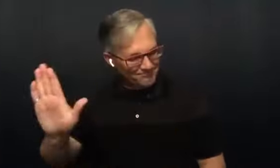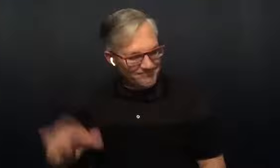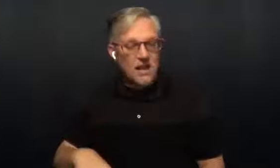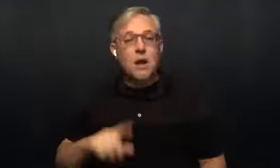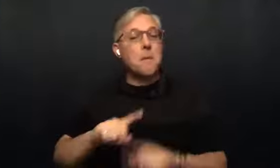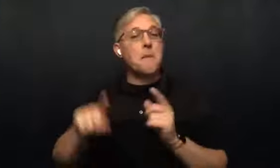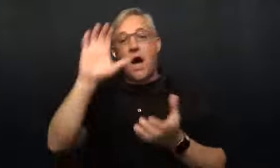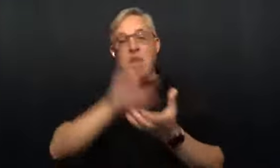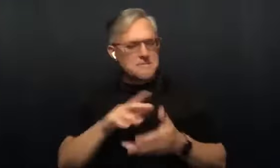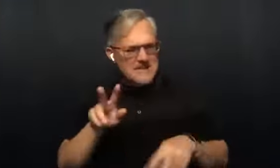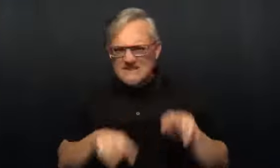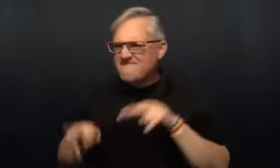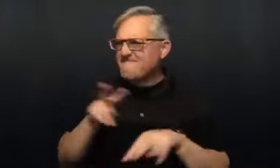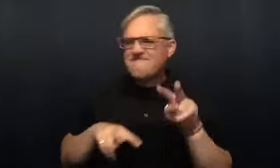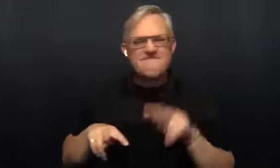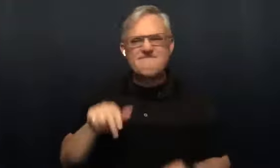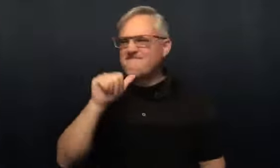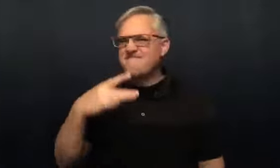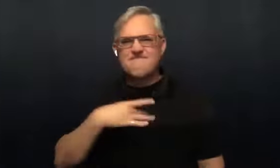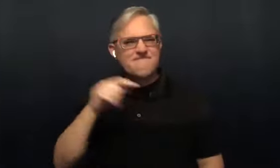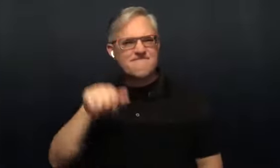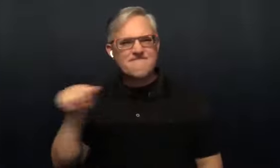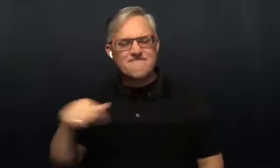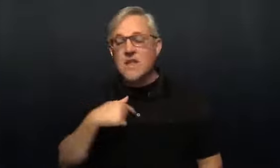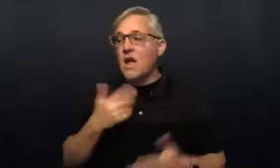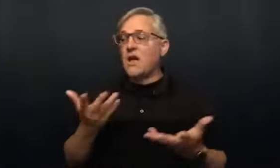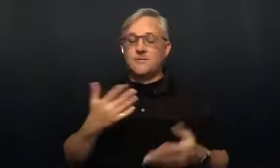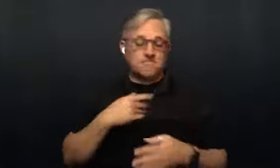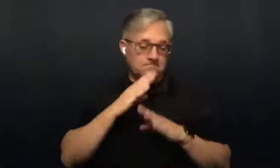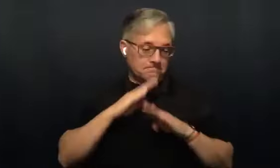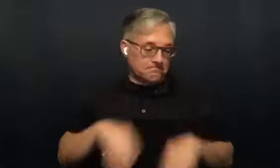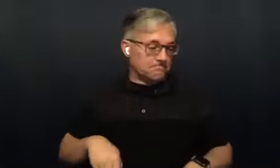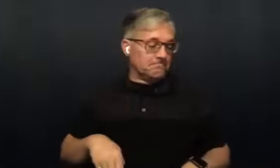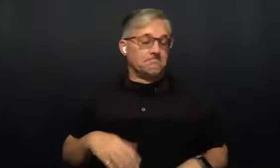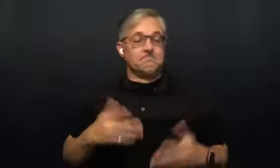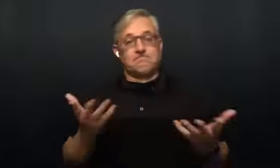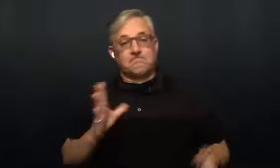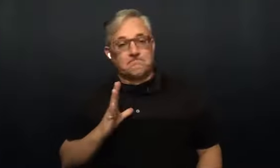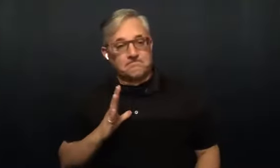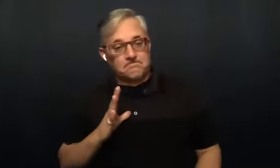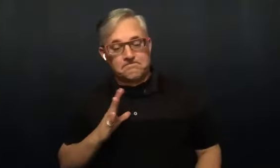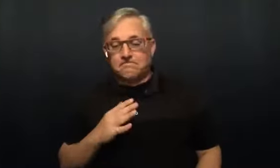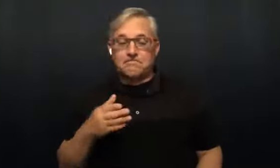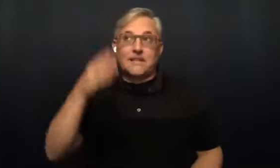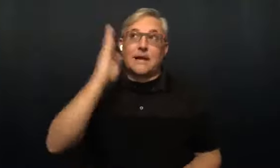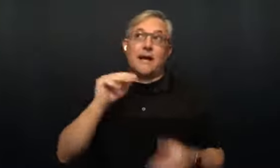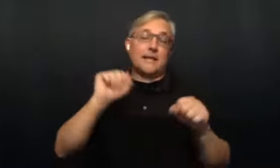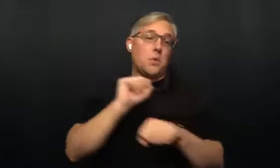him. And you know, who am I to say that God's not big enough that that doesn't work? And one thing I know that's true in our literature, when one person in the